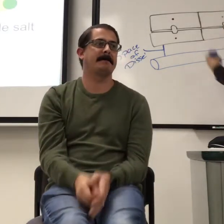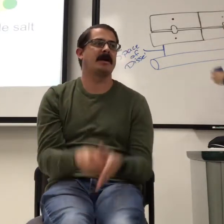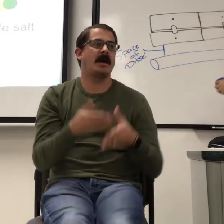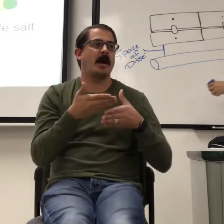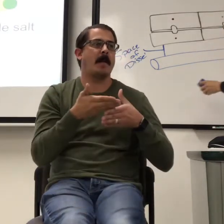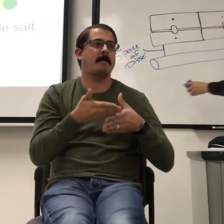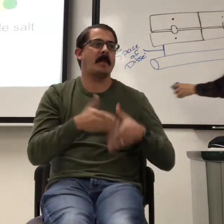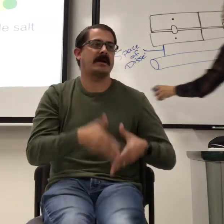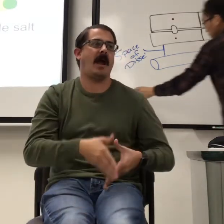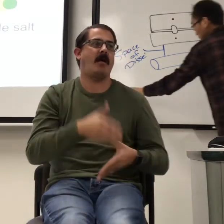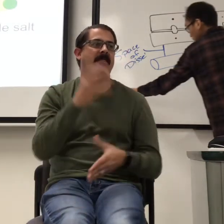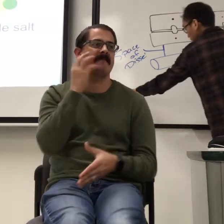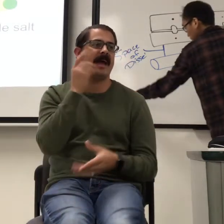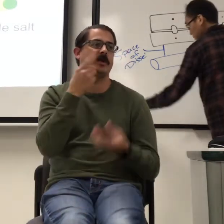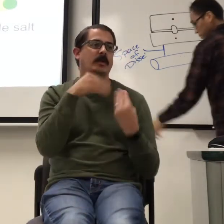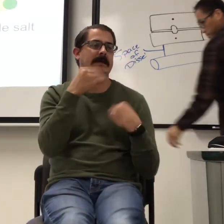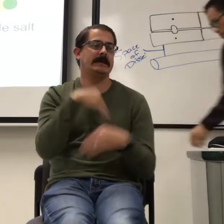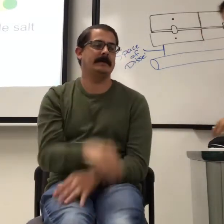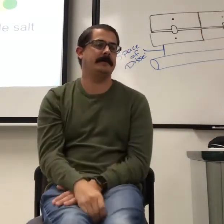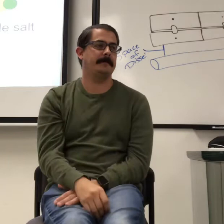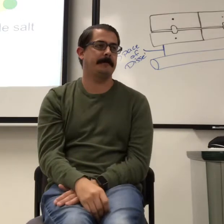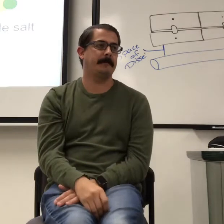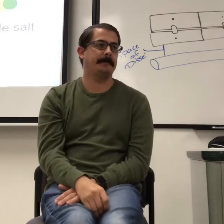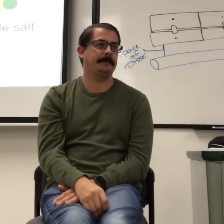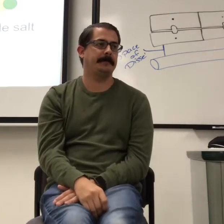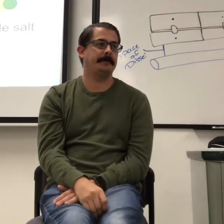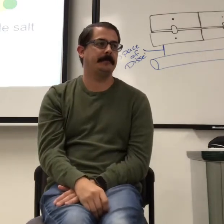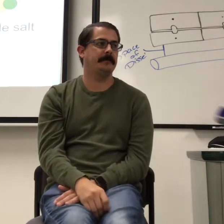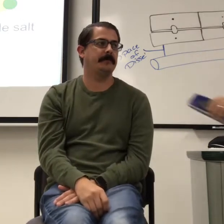let me erase this here.